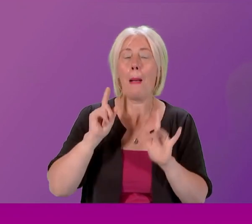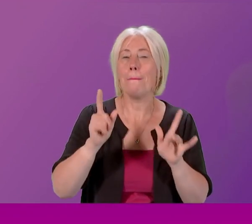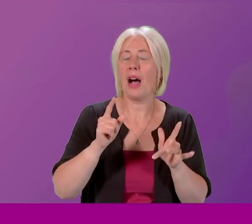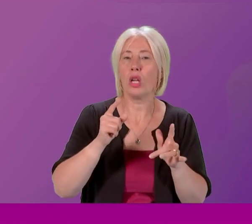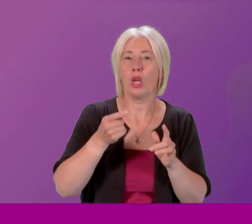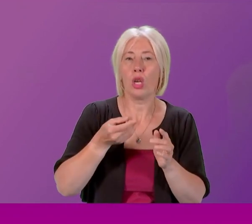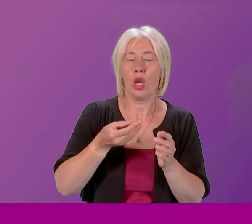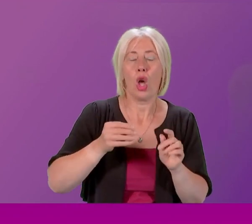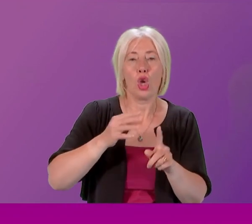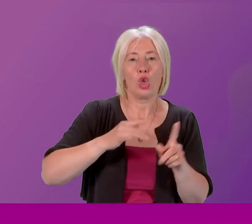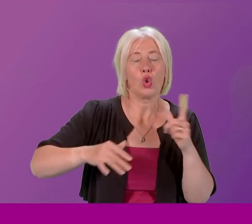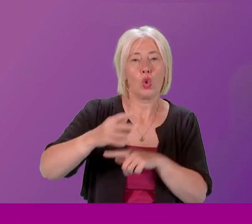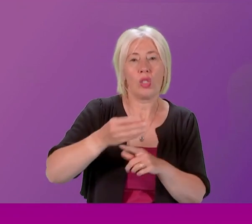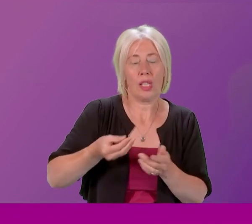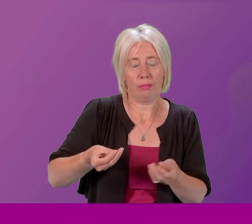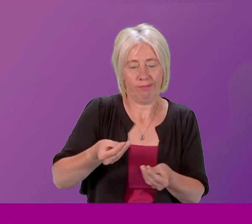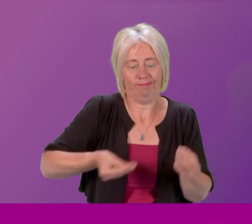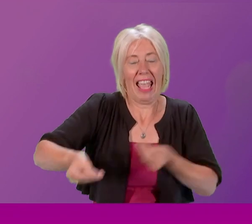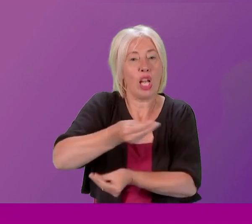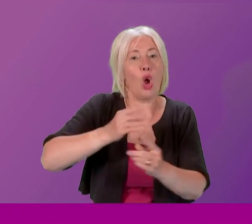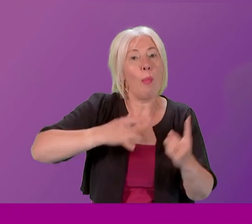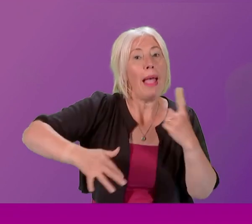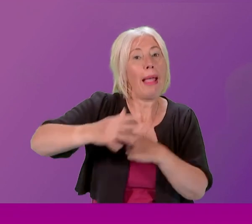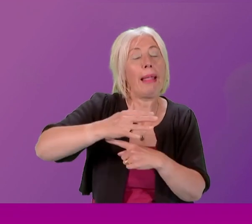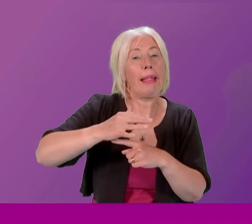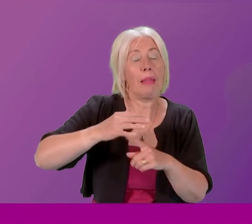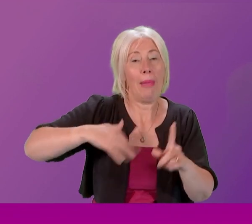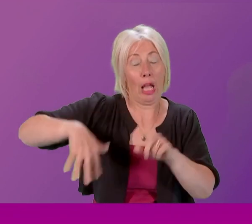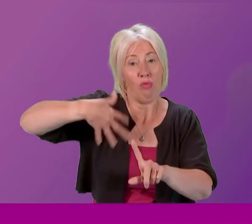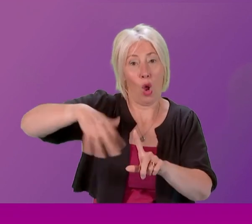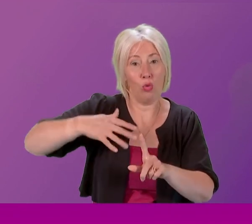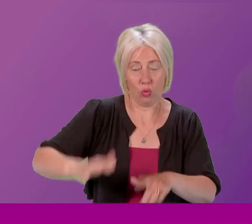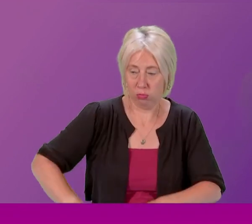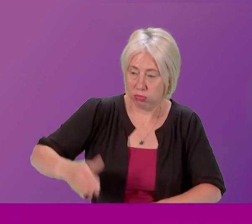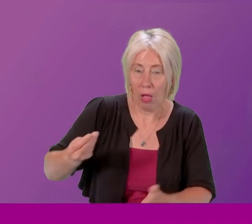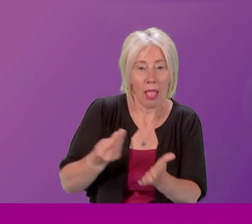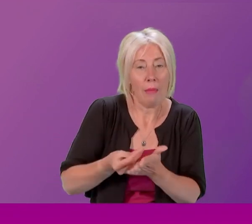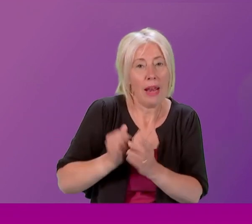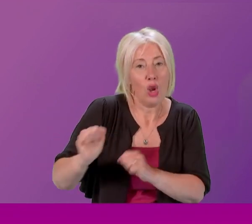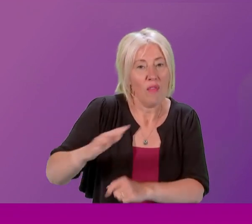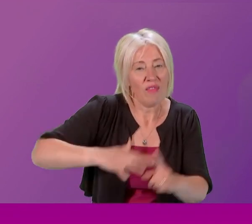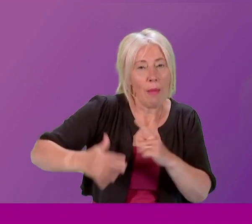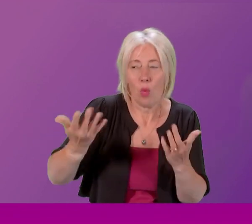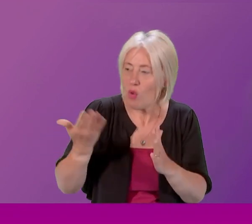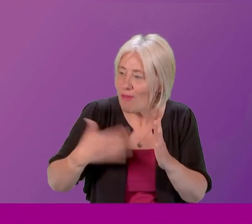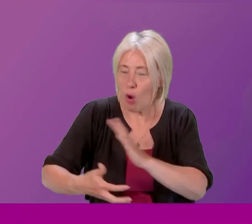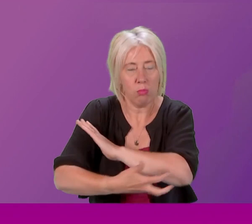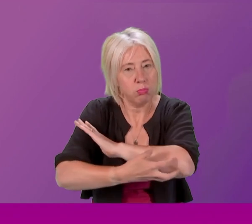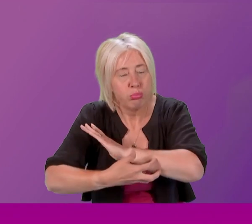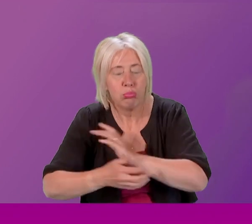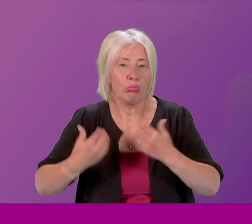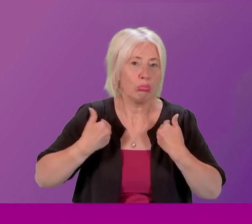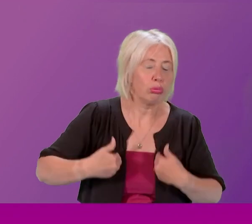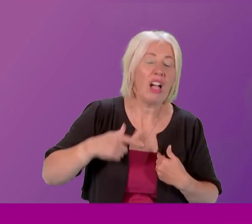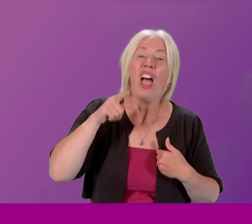socioeconomic background and your life circumstance, Allah, with family and so on and so forth, seems to really, really determine how accessible